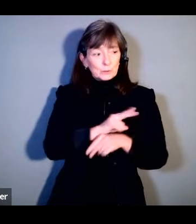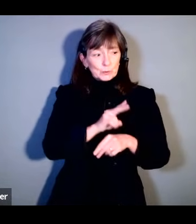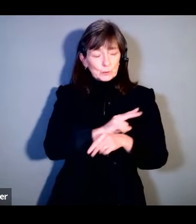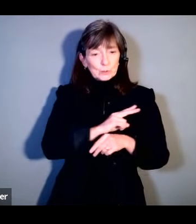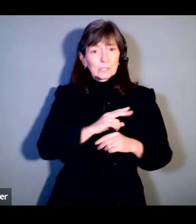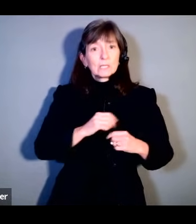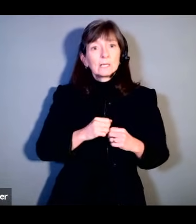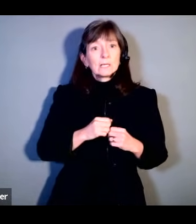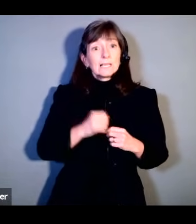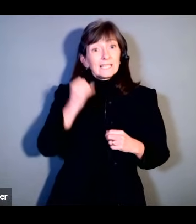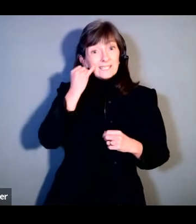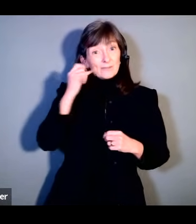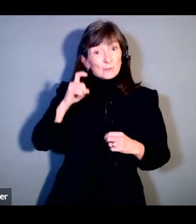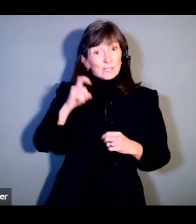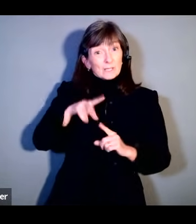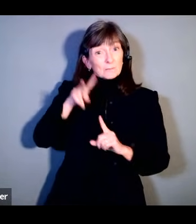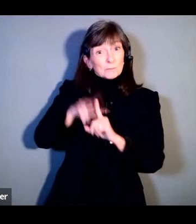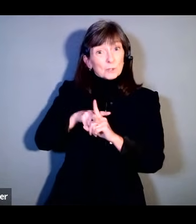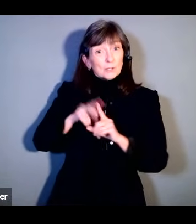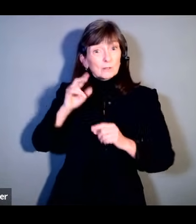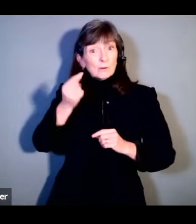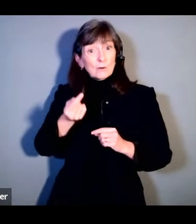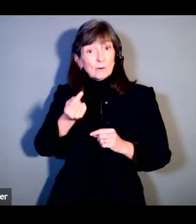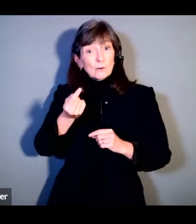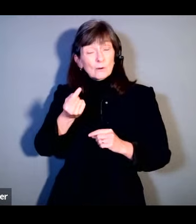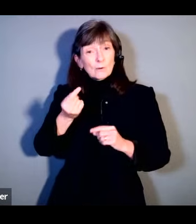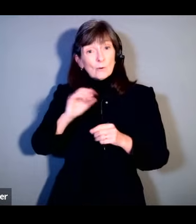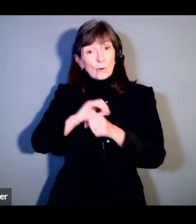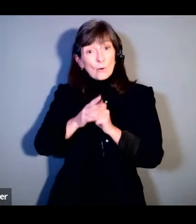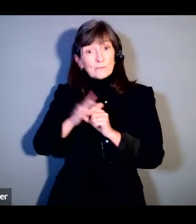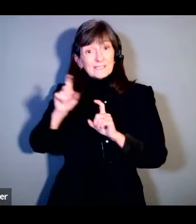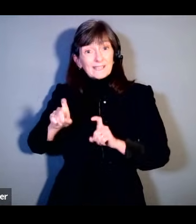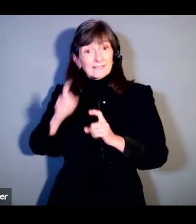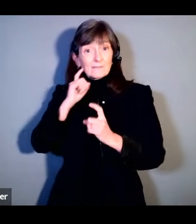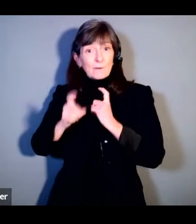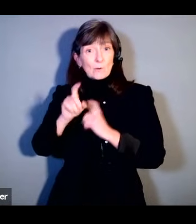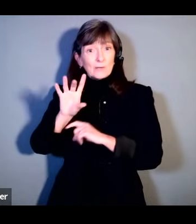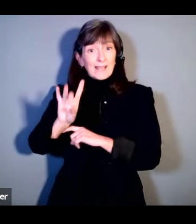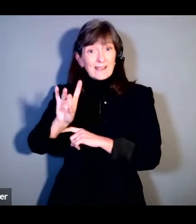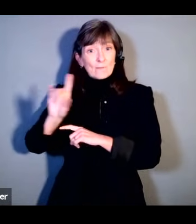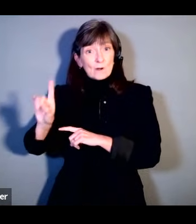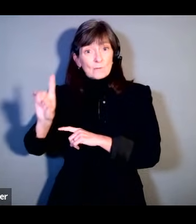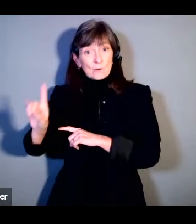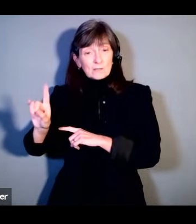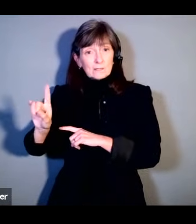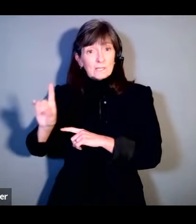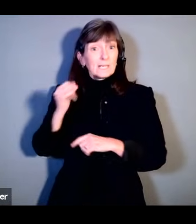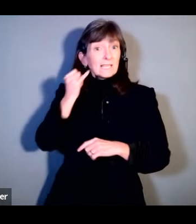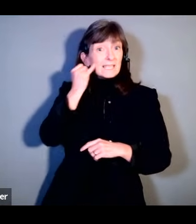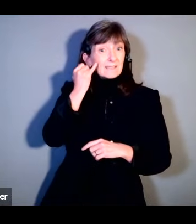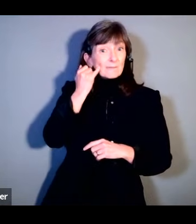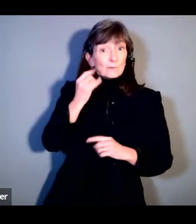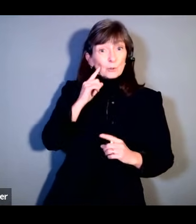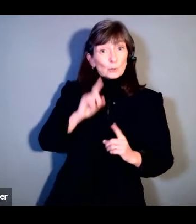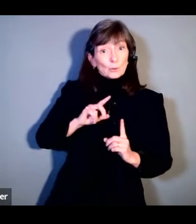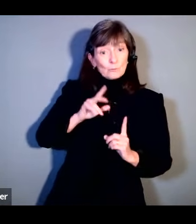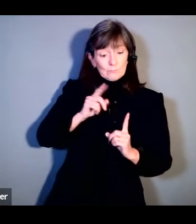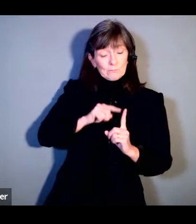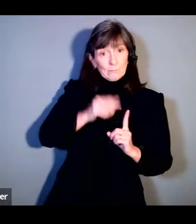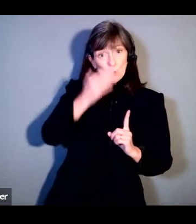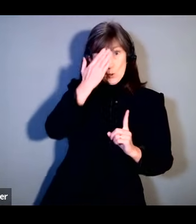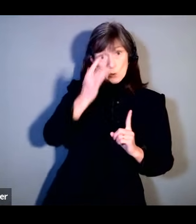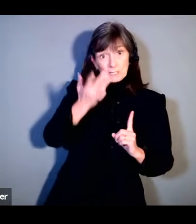if you need to book a COVID-19 test, please call 811. This applies to anyone who is a contact of a known case of